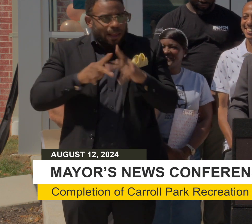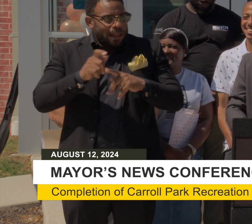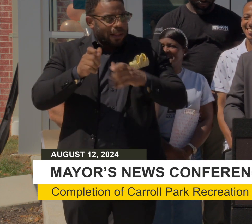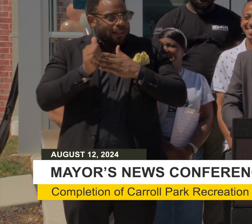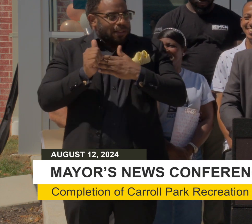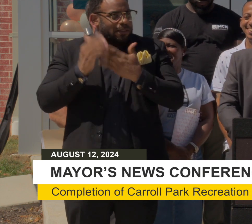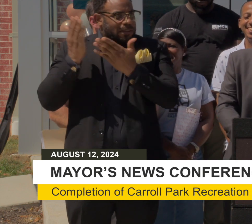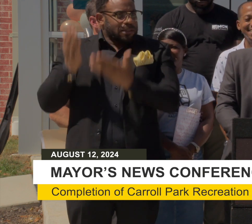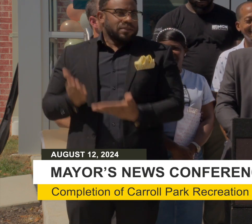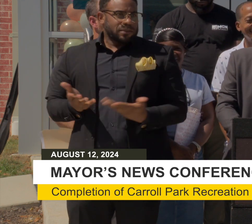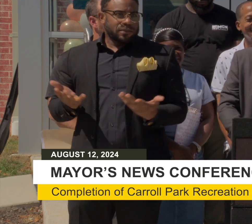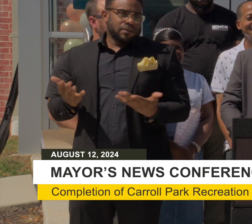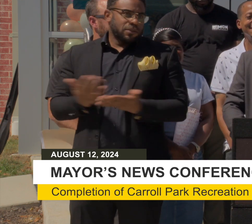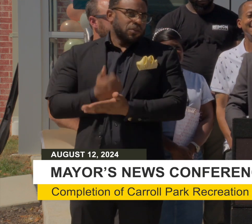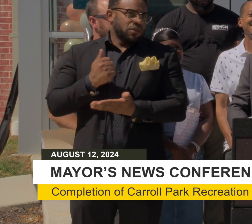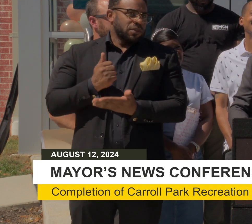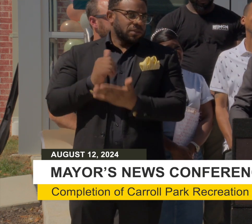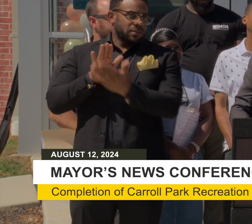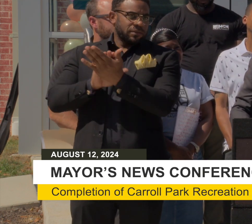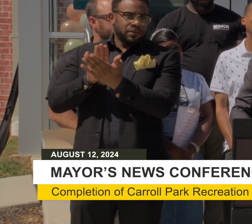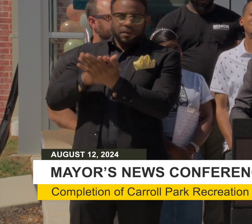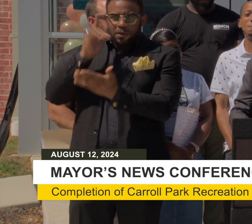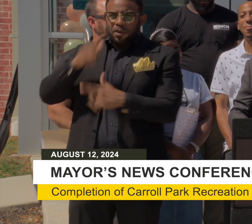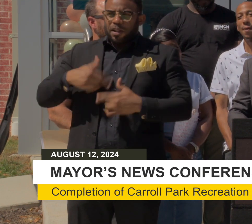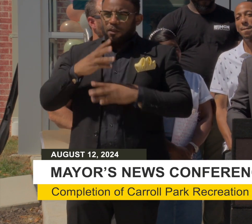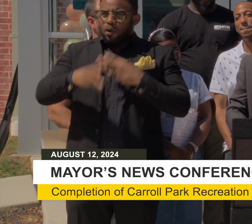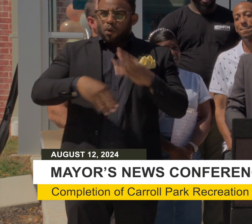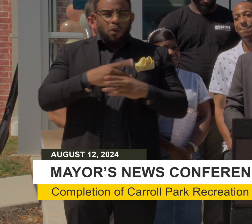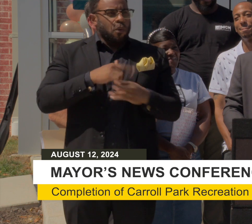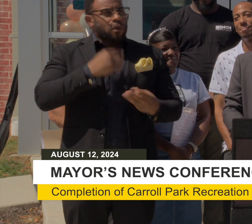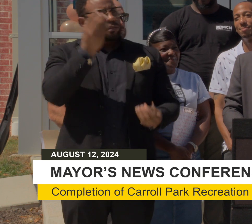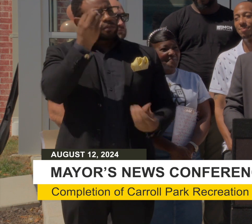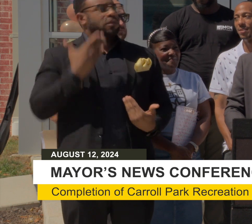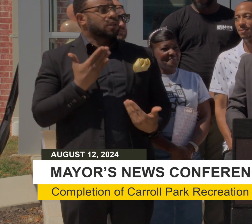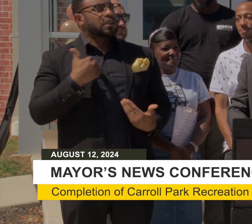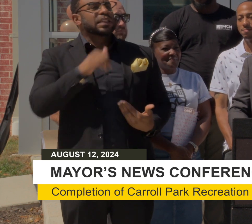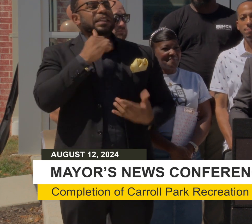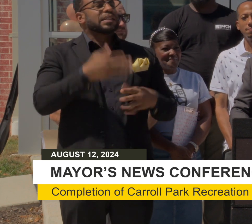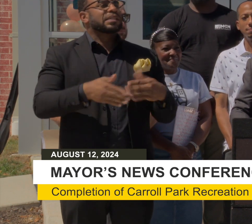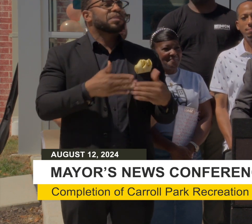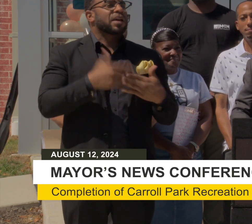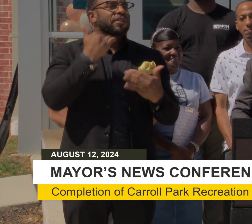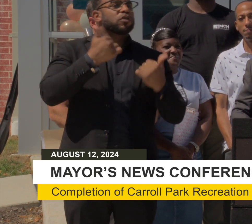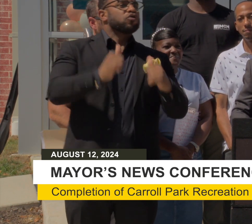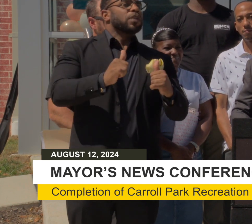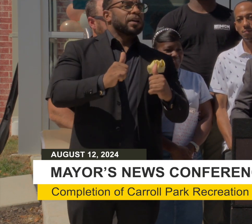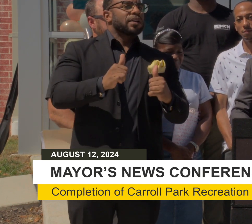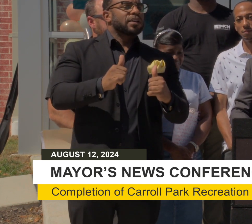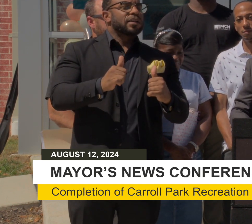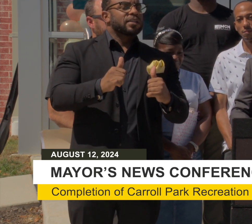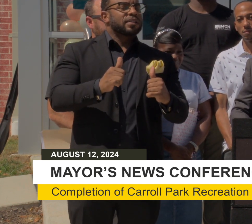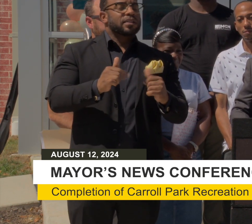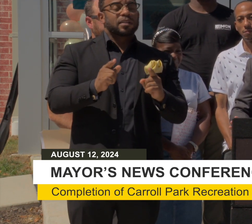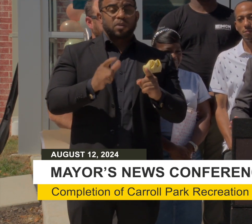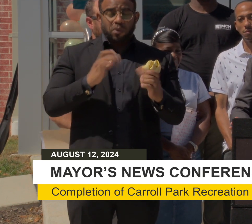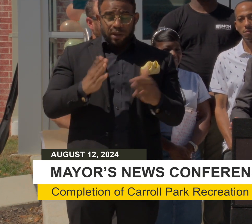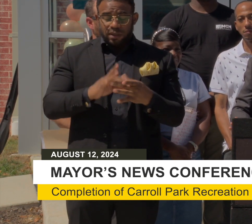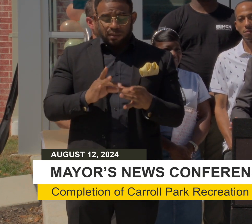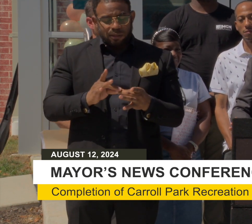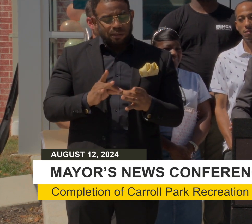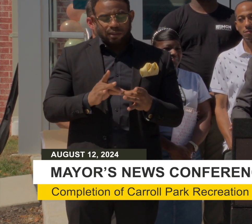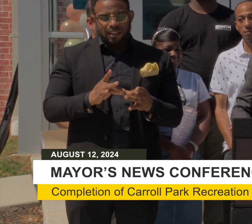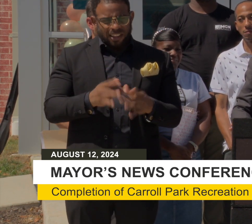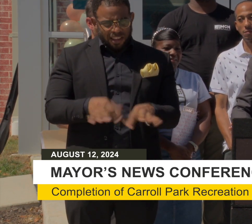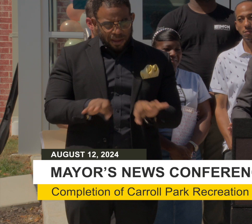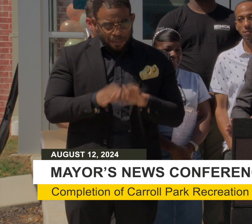leadership deserves commendation because we live in a world where we are told that it doesn't matter if you try. And we're here to say